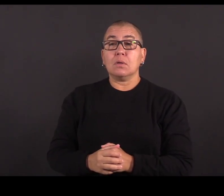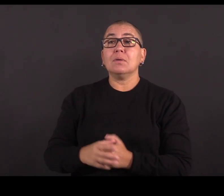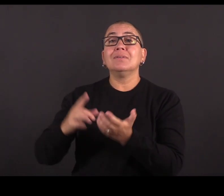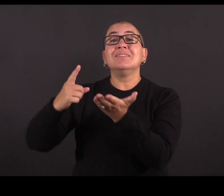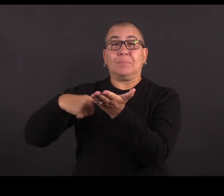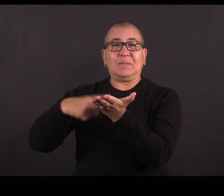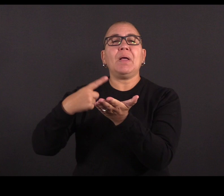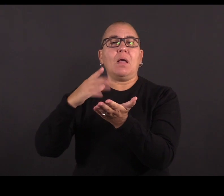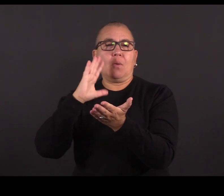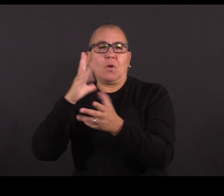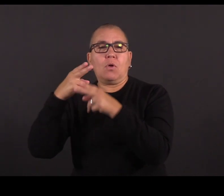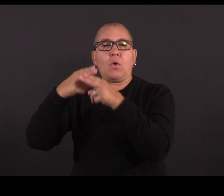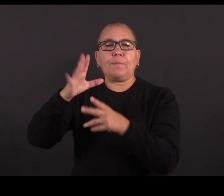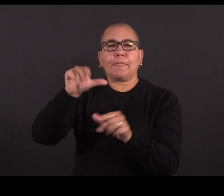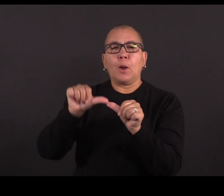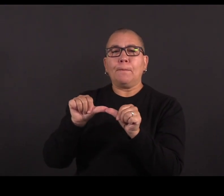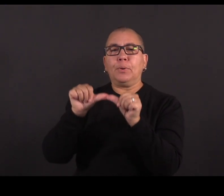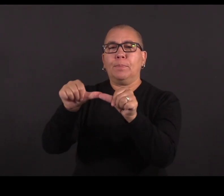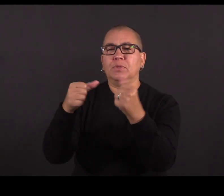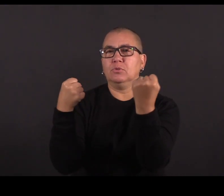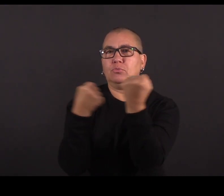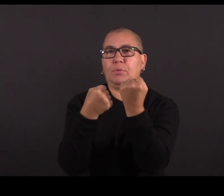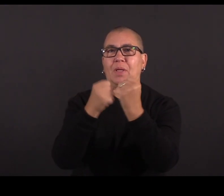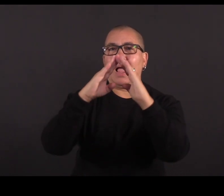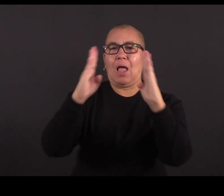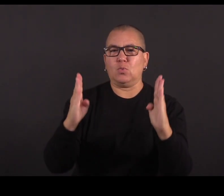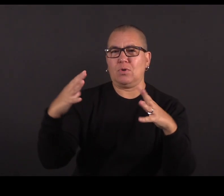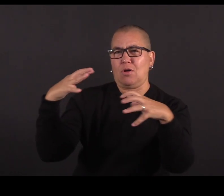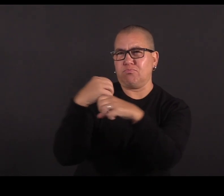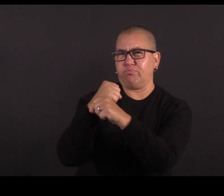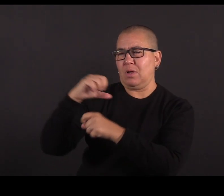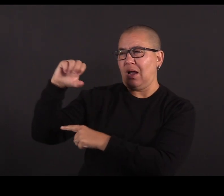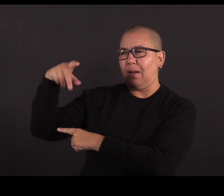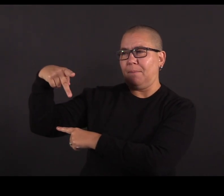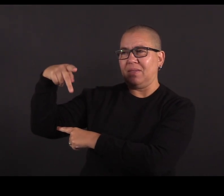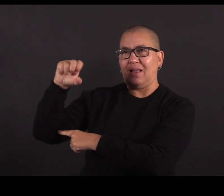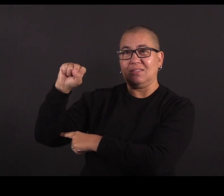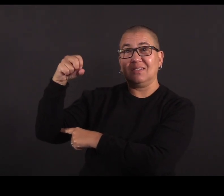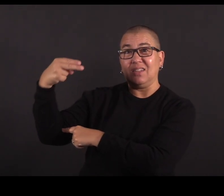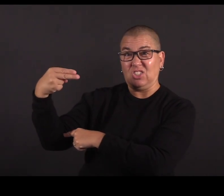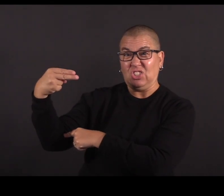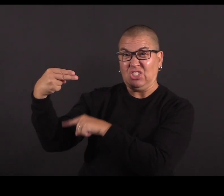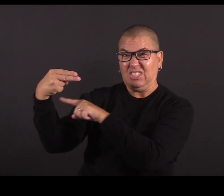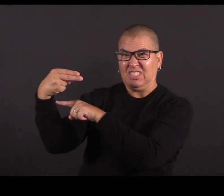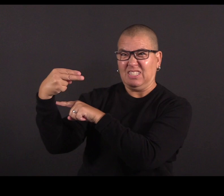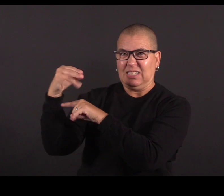PHRRH, and permanent supportive housing, abbreviated PSH.